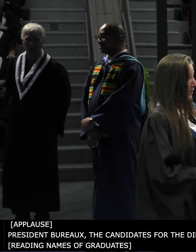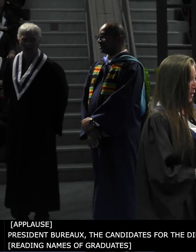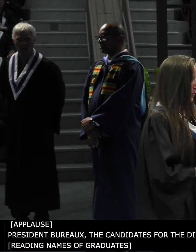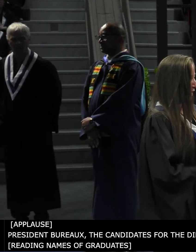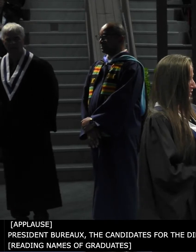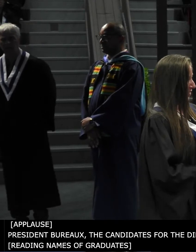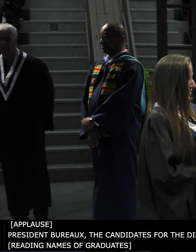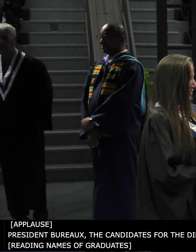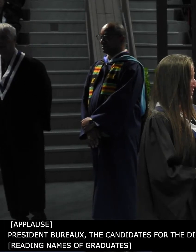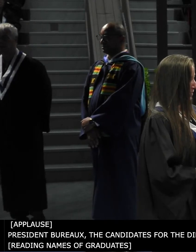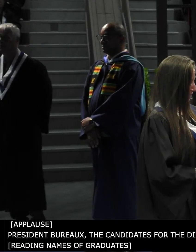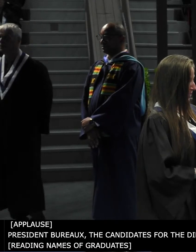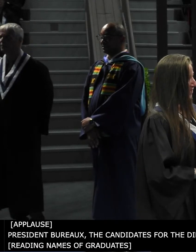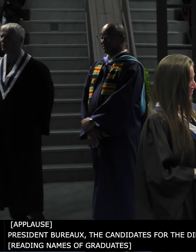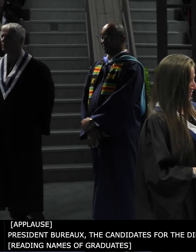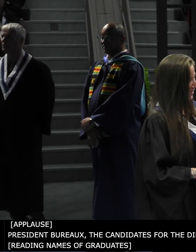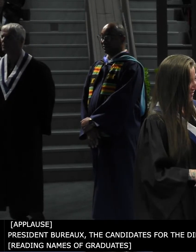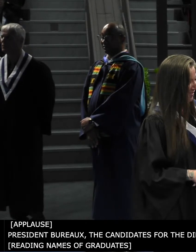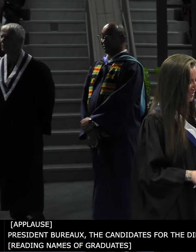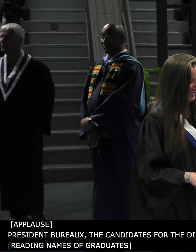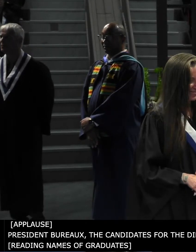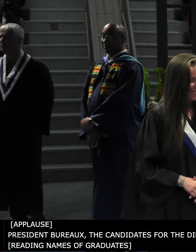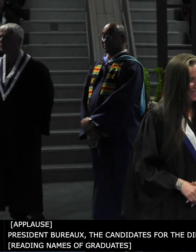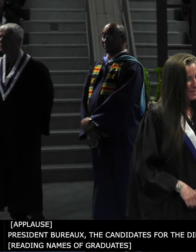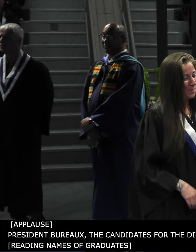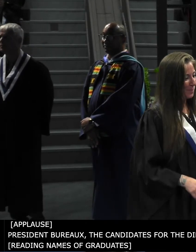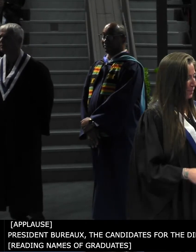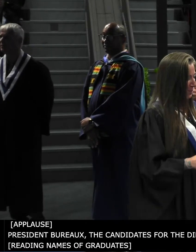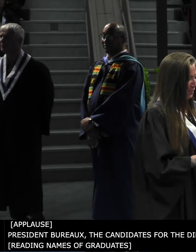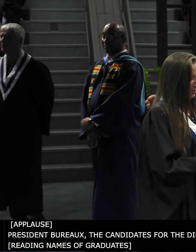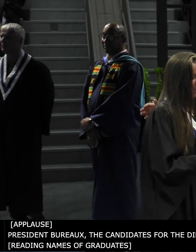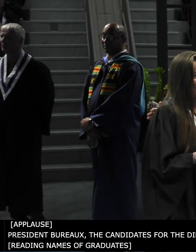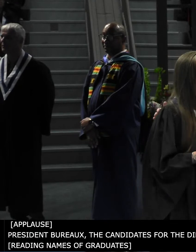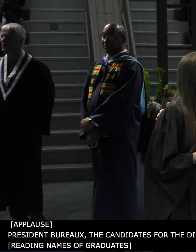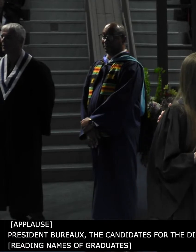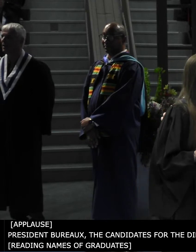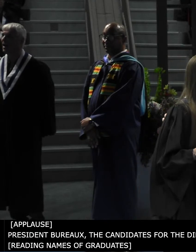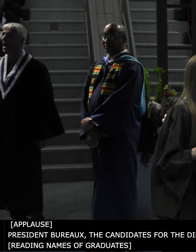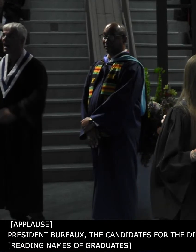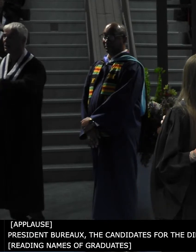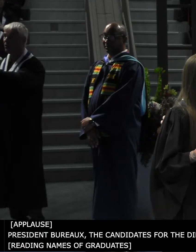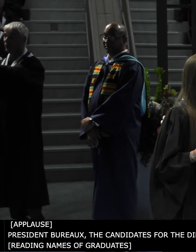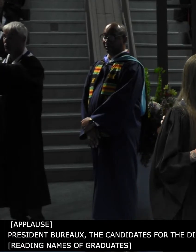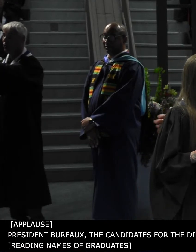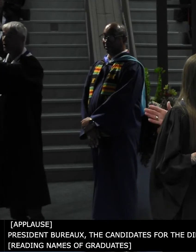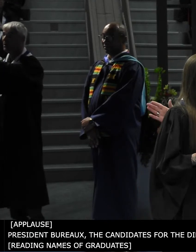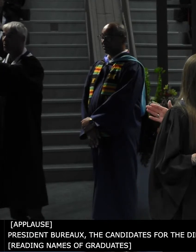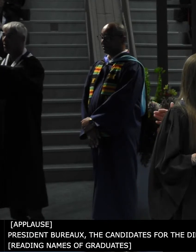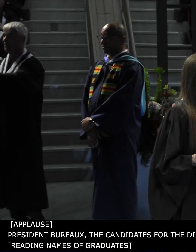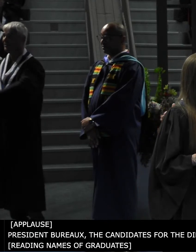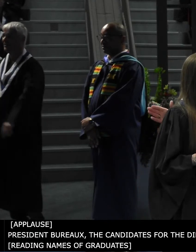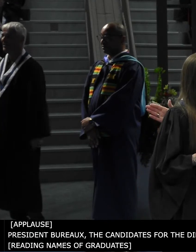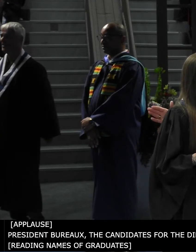Well, you better ask Dr. Steve. Oh, well, I got a job at Dexter's now, and I think they're paying me more. He's gonna be mad.